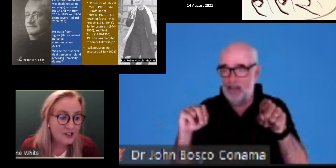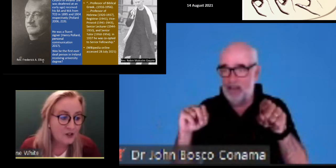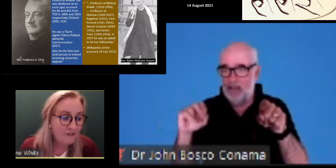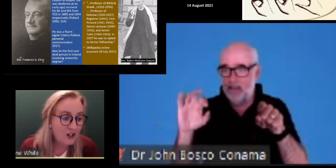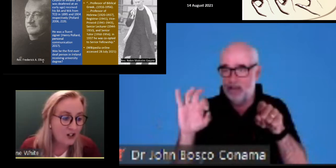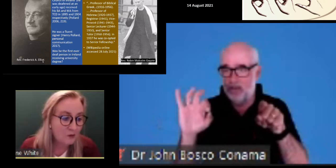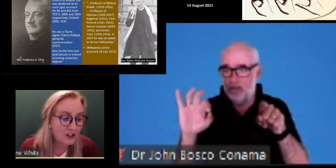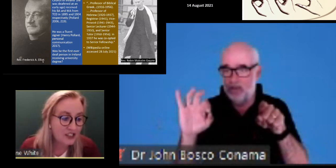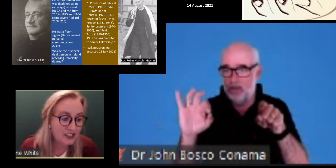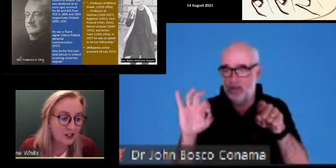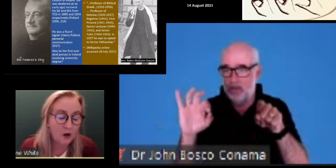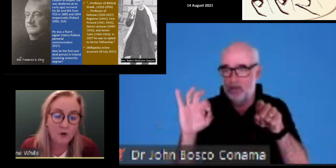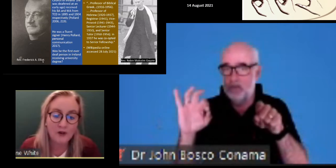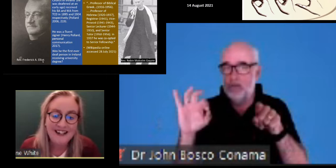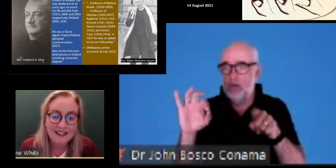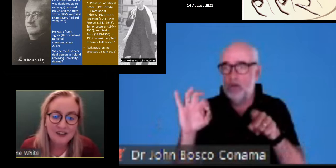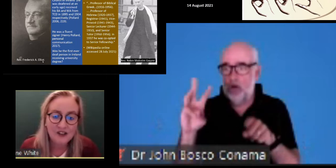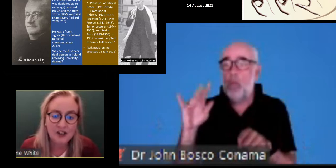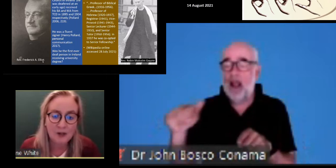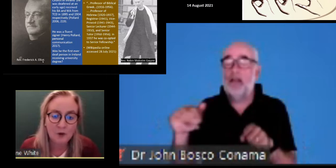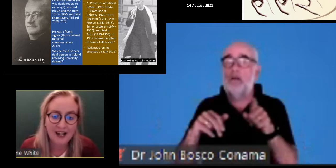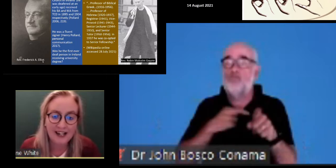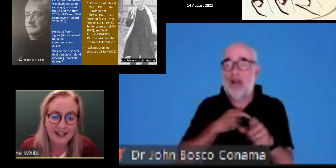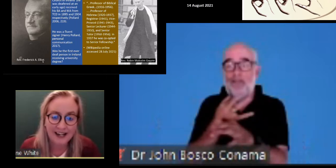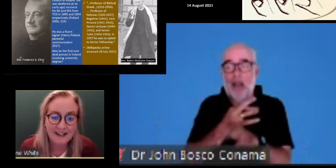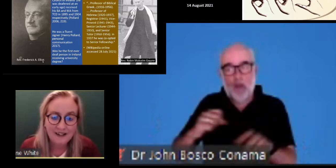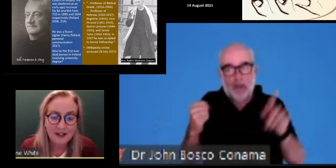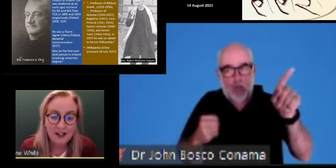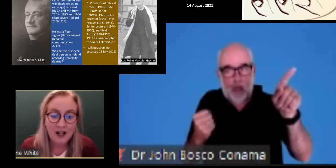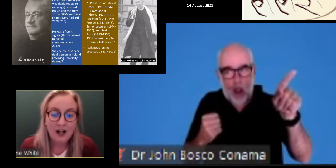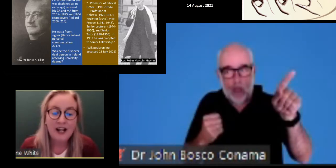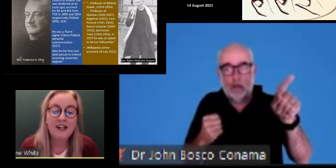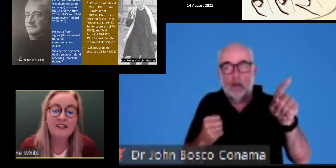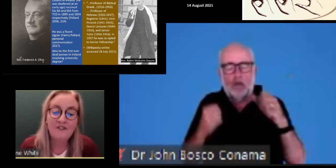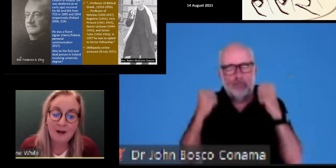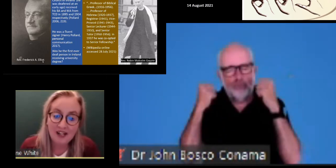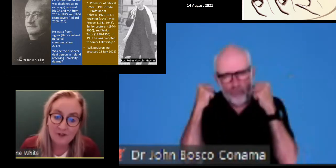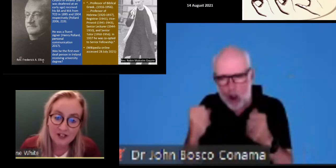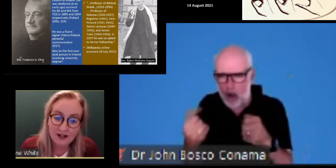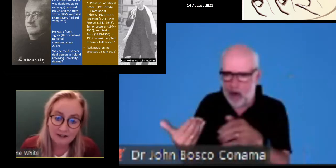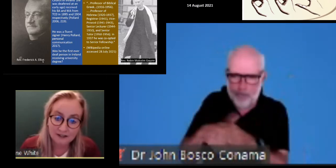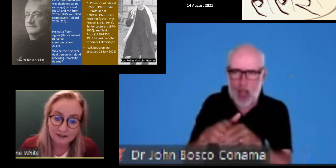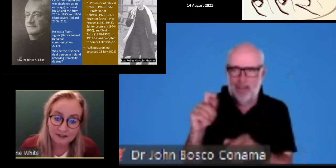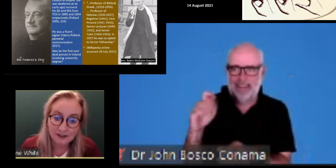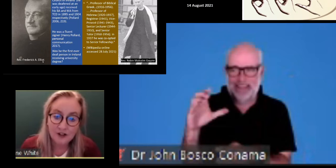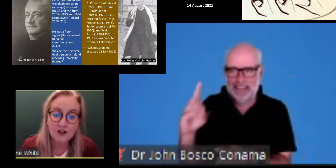So if you look at the word here, Gwyn, Gwynn, is a family from Scotland,